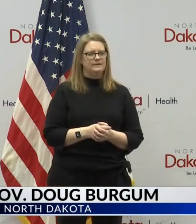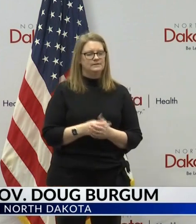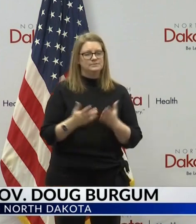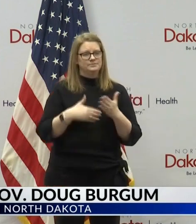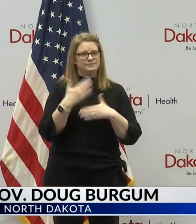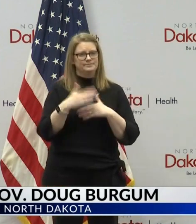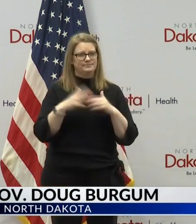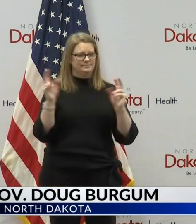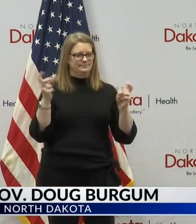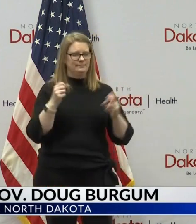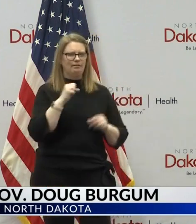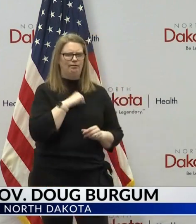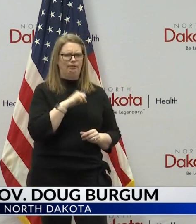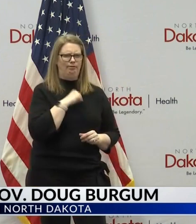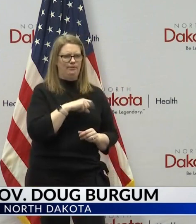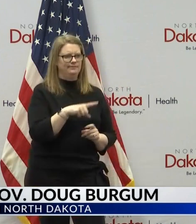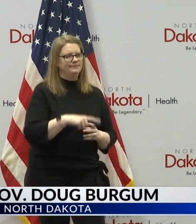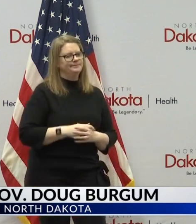Next topic.